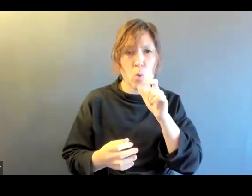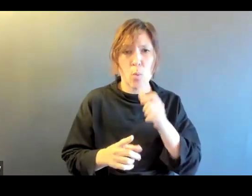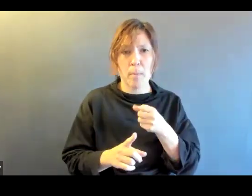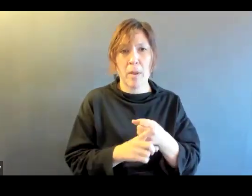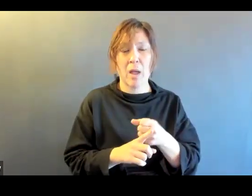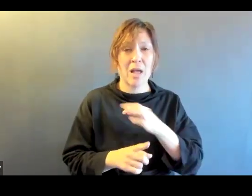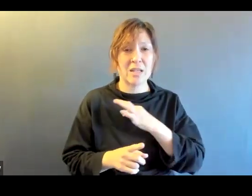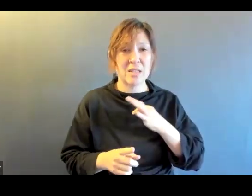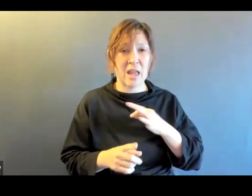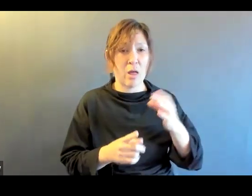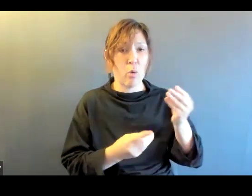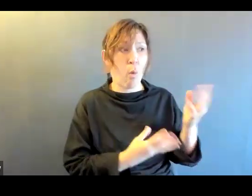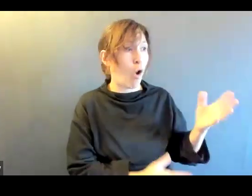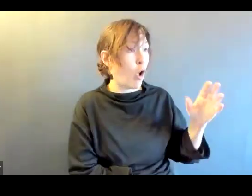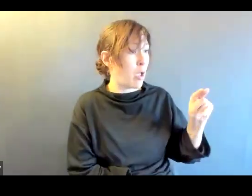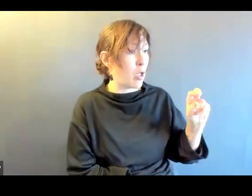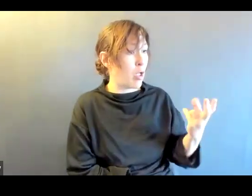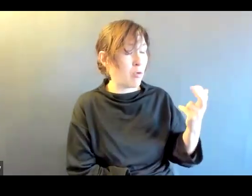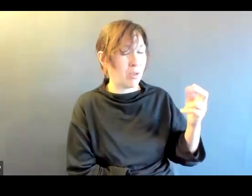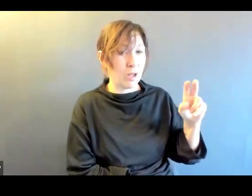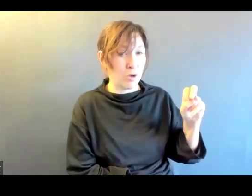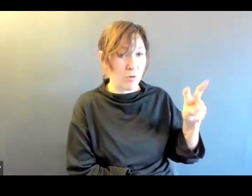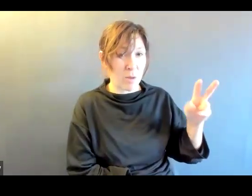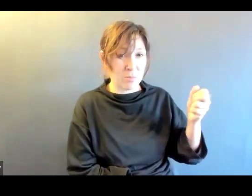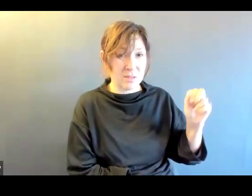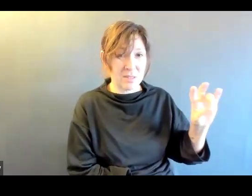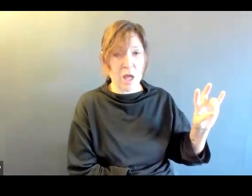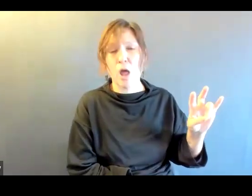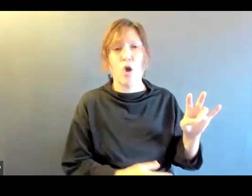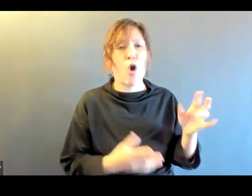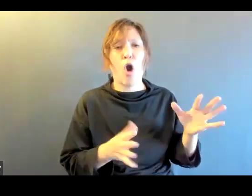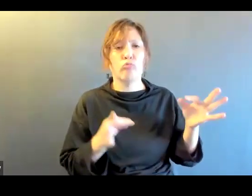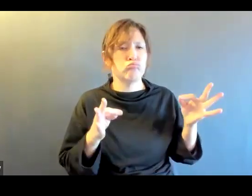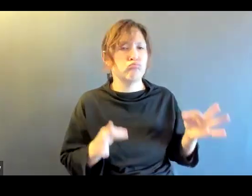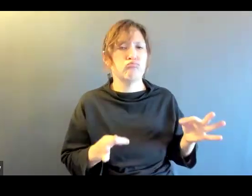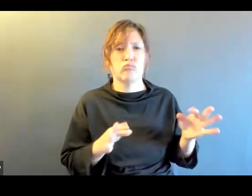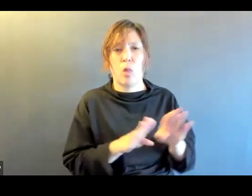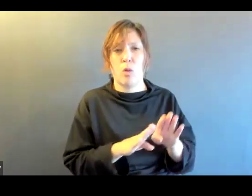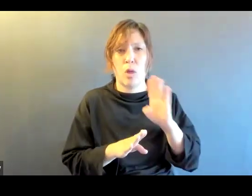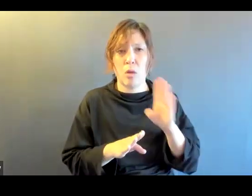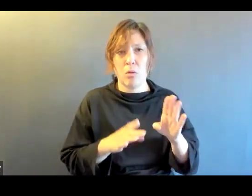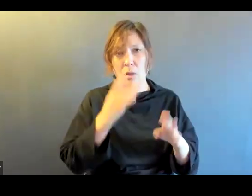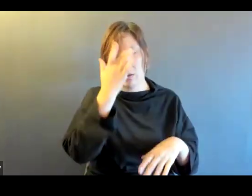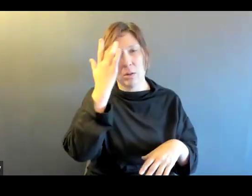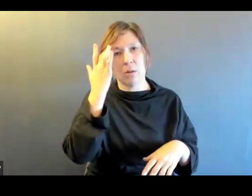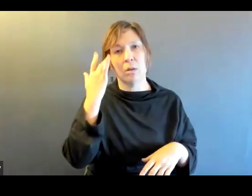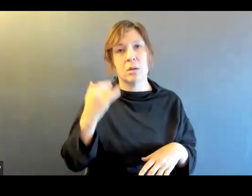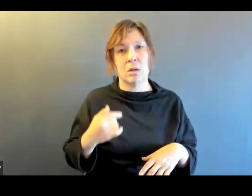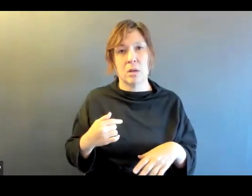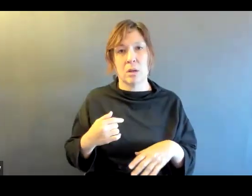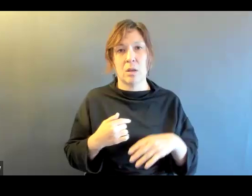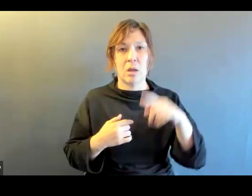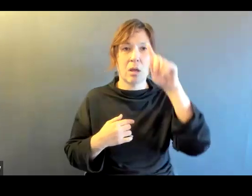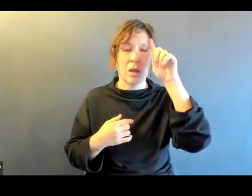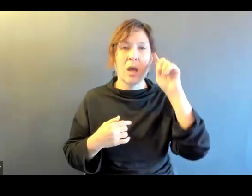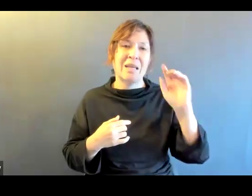of November 17th and told the closing of CASH was already a foregone conclusion. We don't serve a politically important